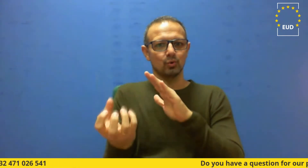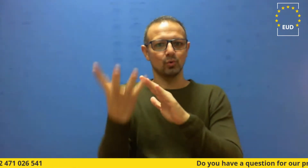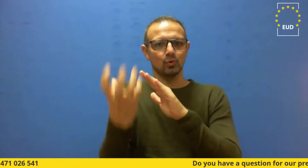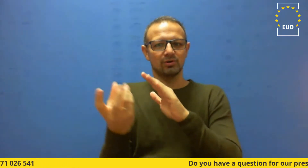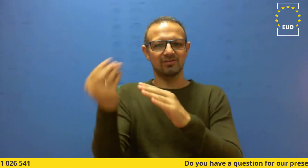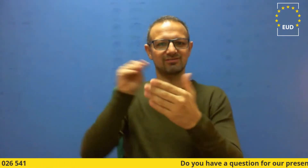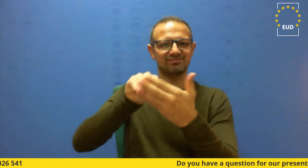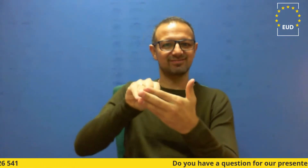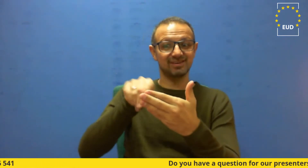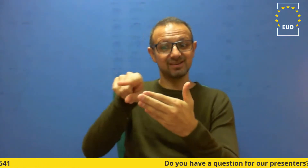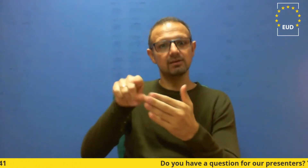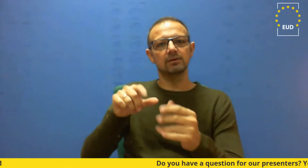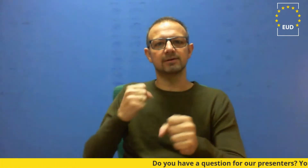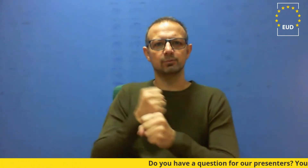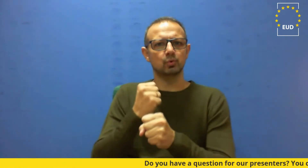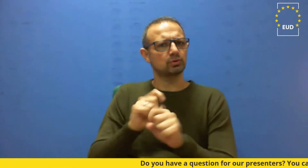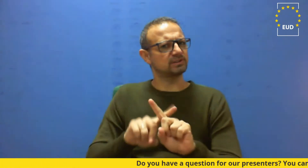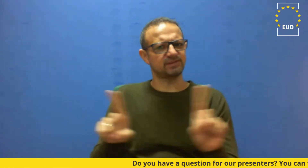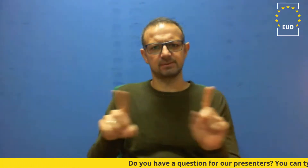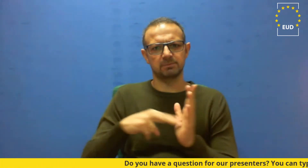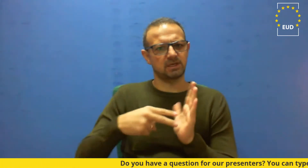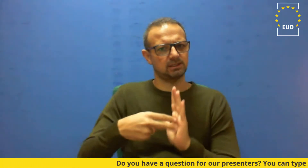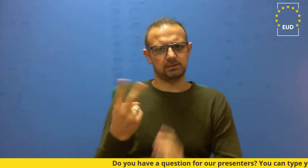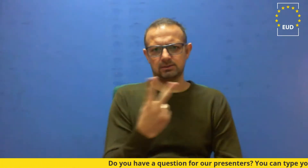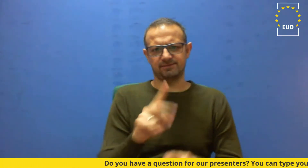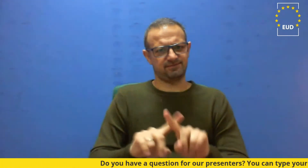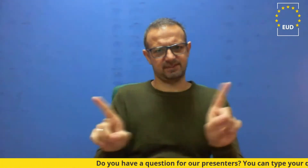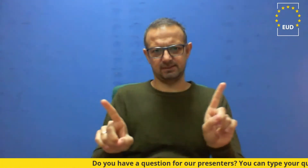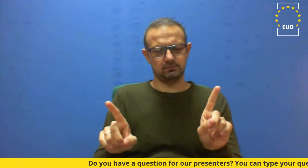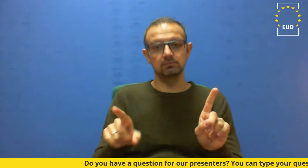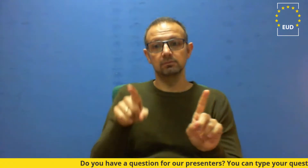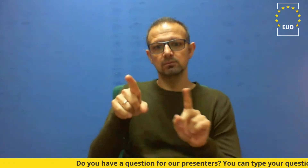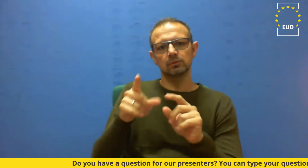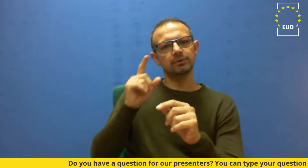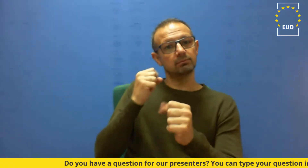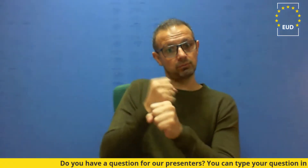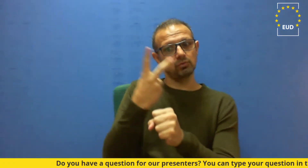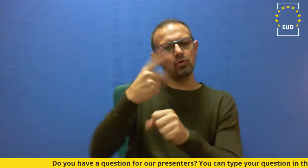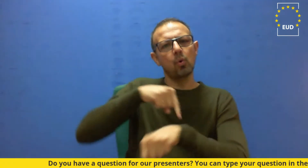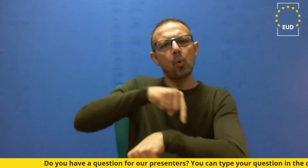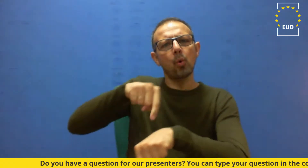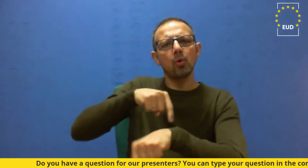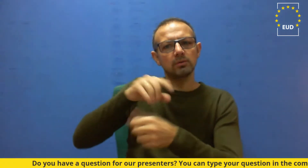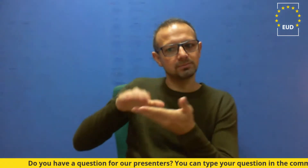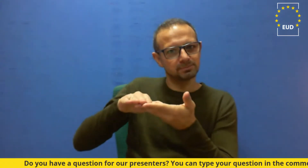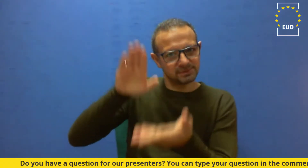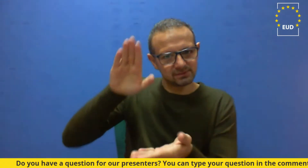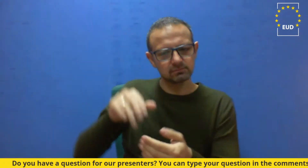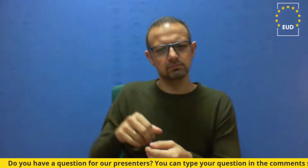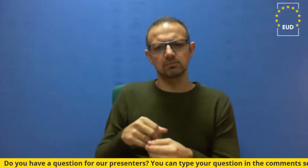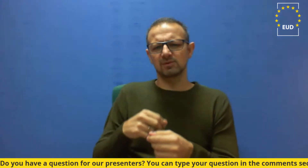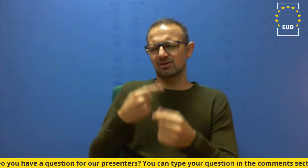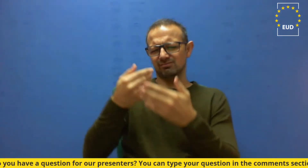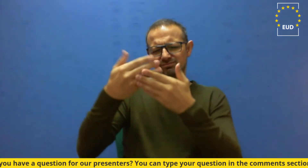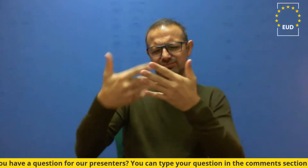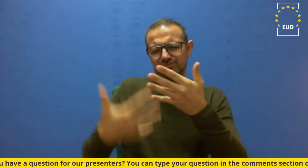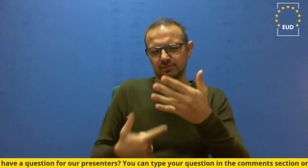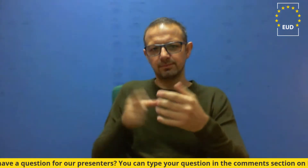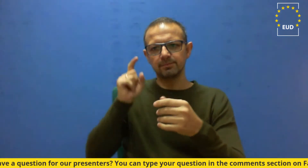There are also other sign language interpretations that are pre-recorded, and they also work differently. We also need